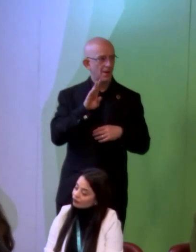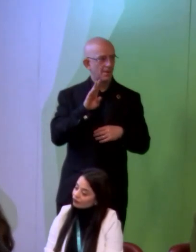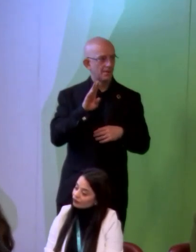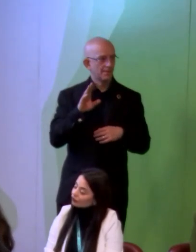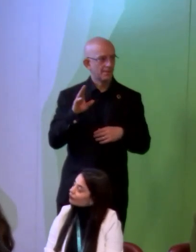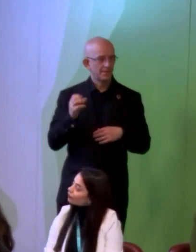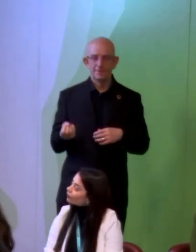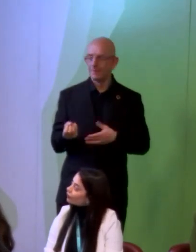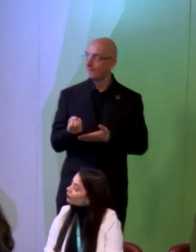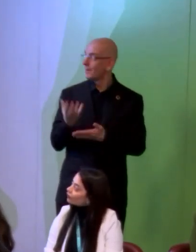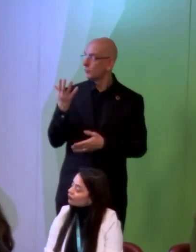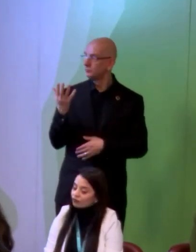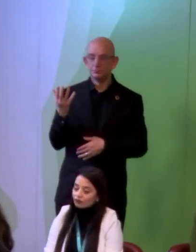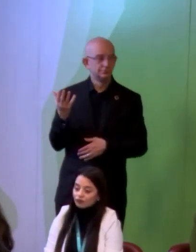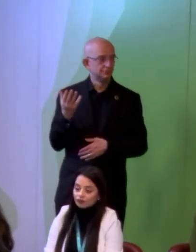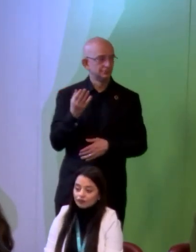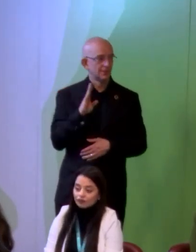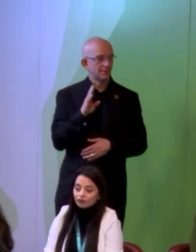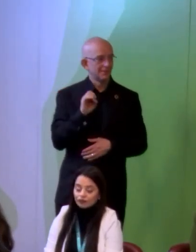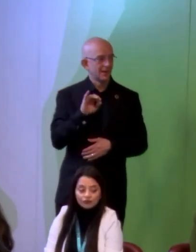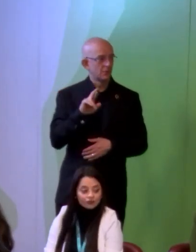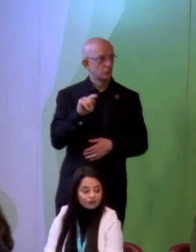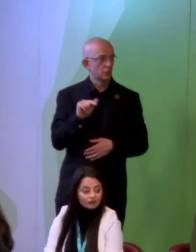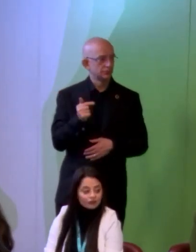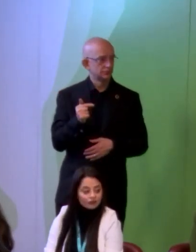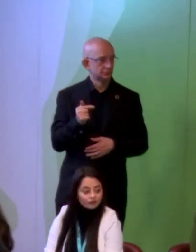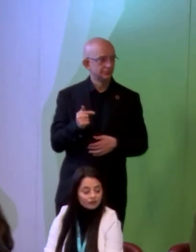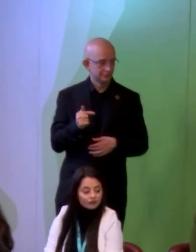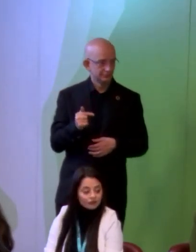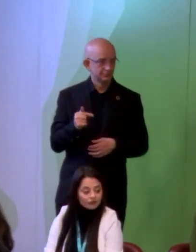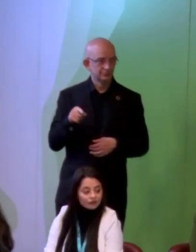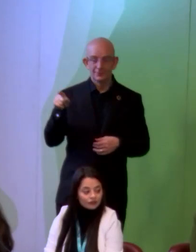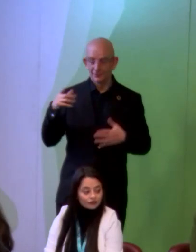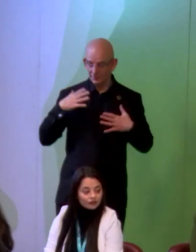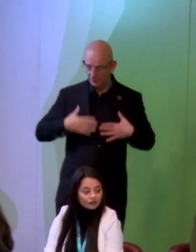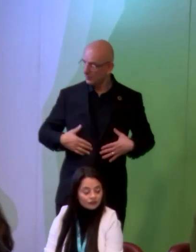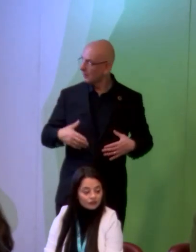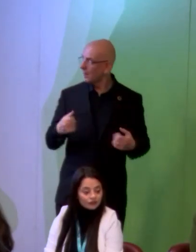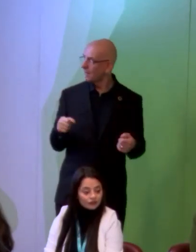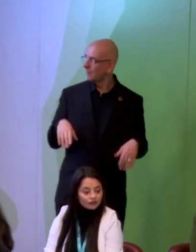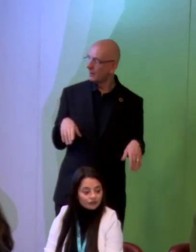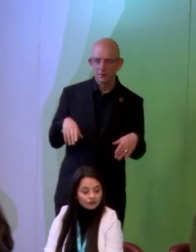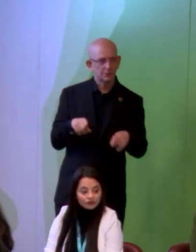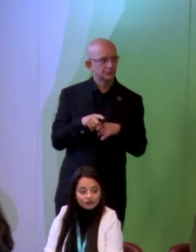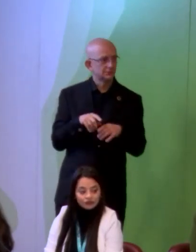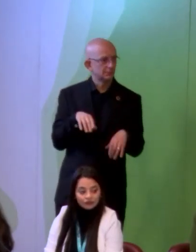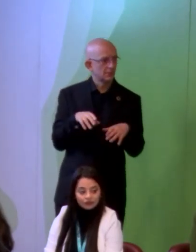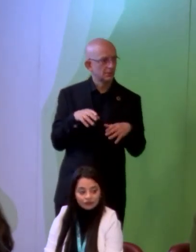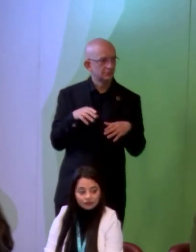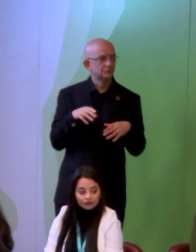with muscle weakness and severe vision impairments. Amir also experiences unbalanced